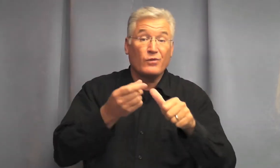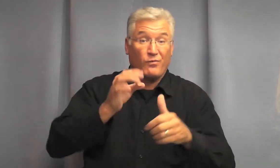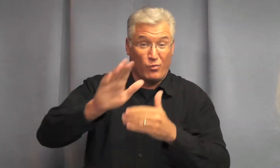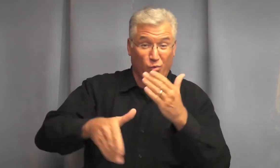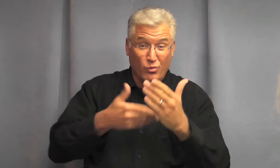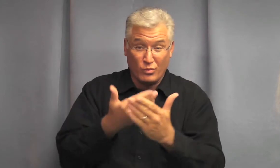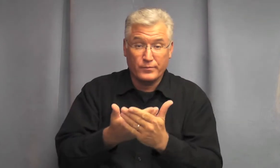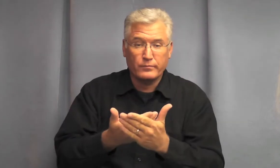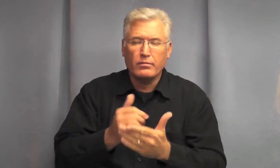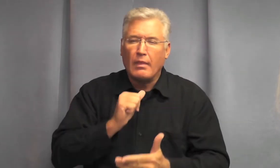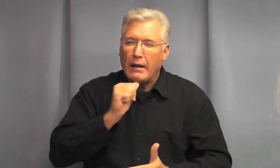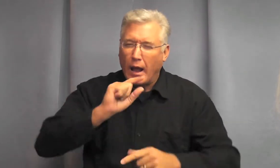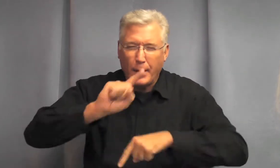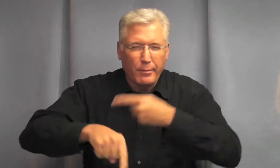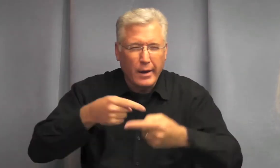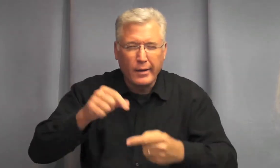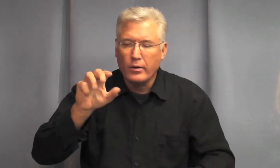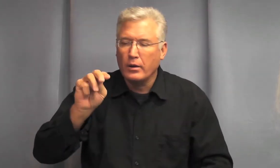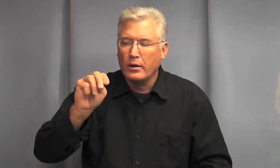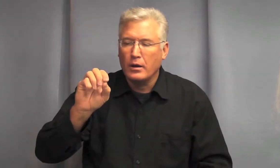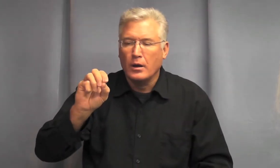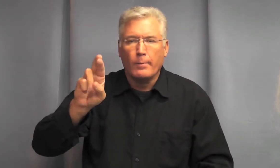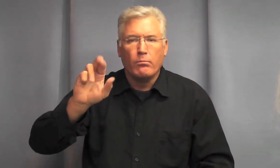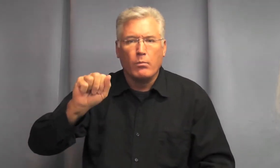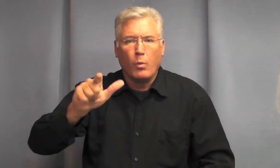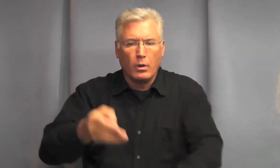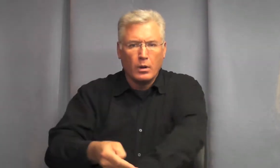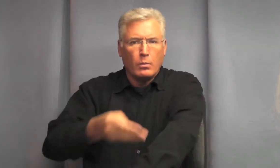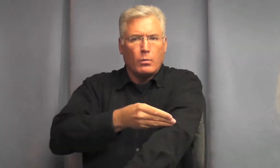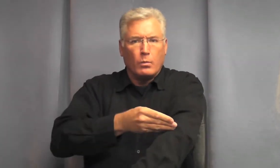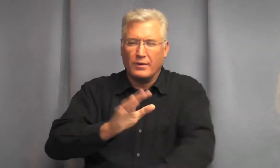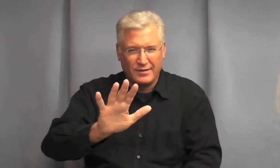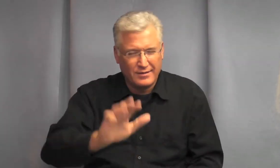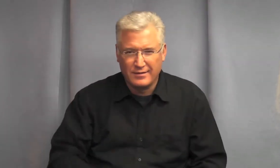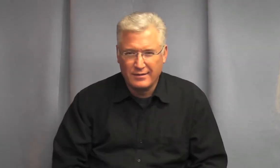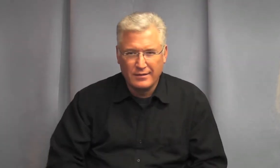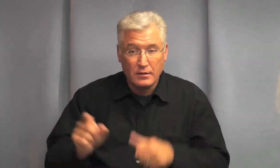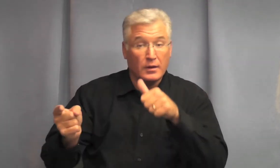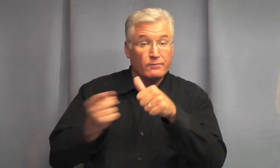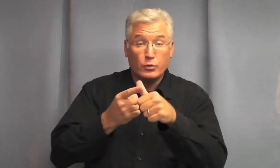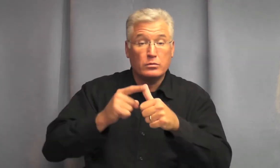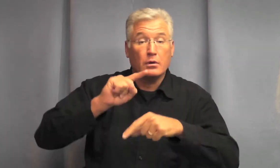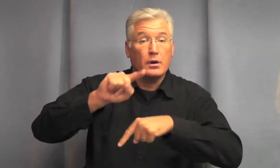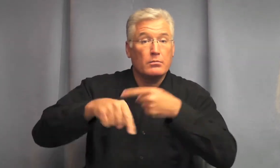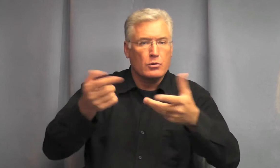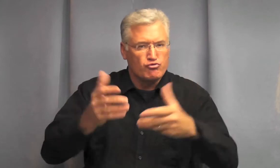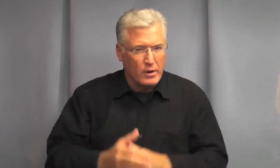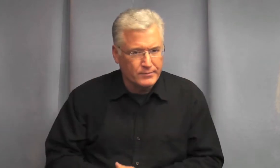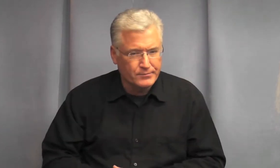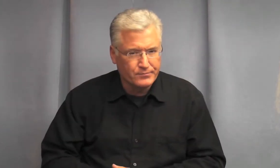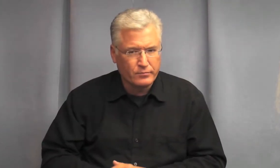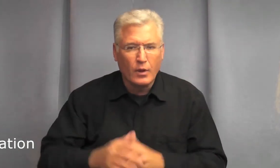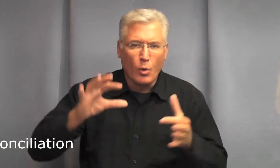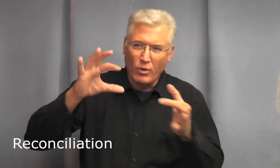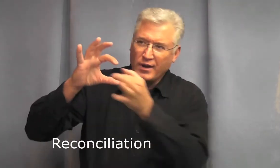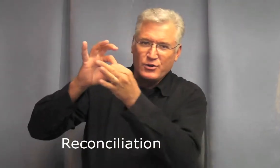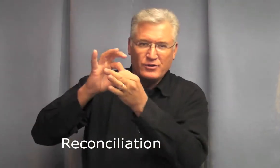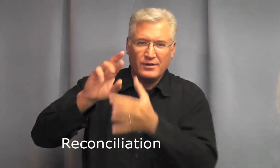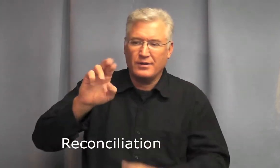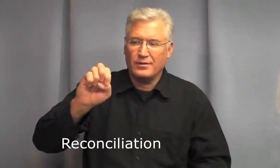life. Well, salvation, first of all, is not about merely improving ourselves. So what is it about?